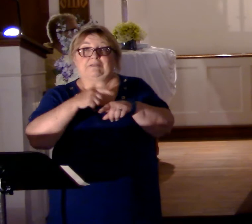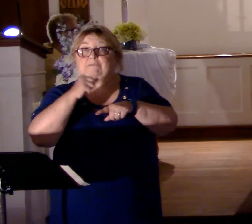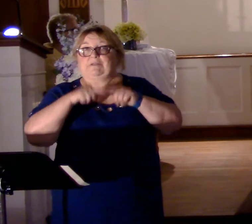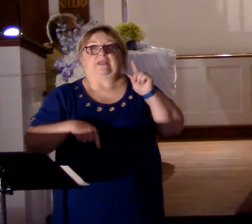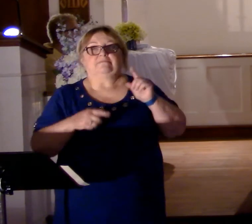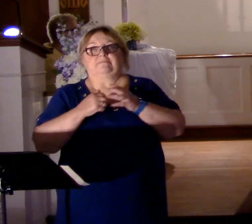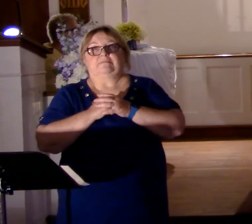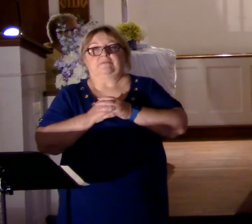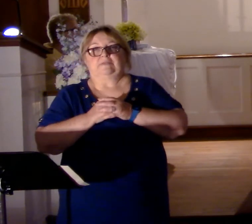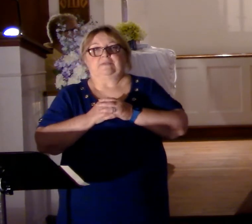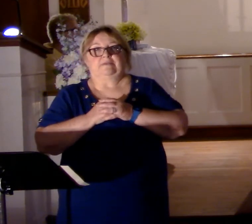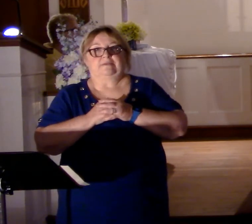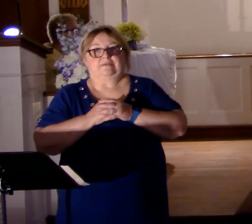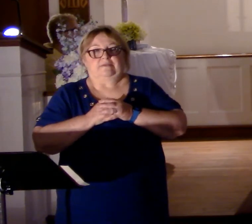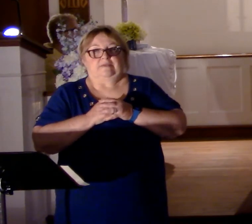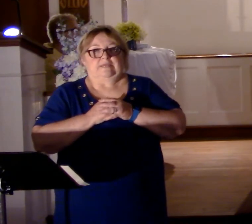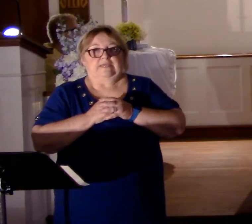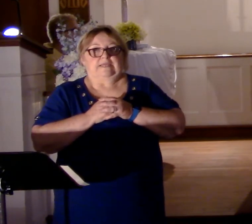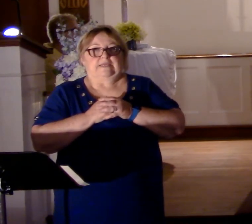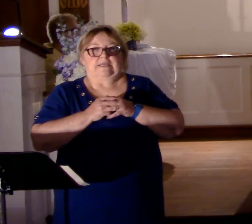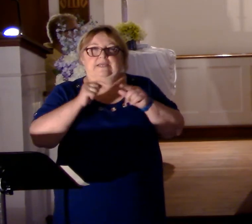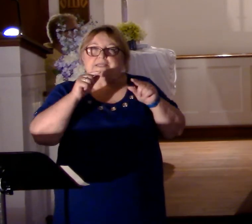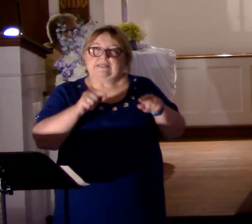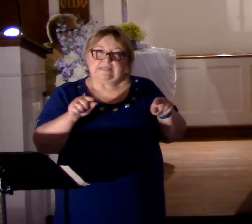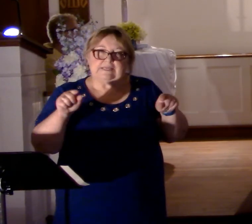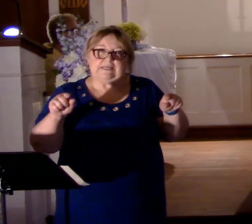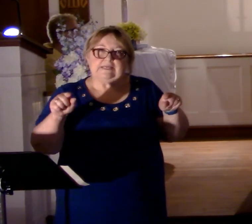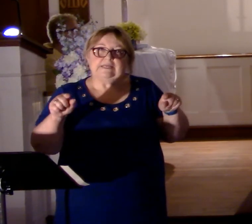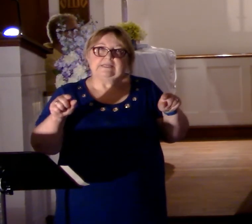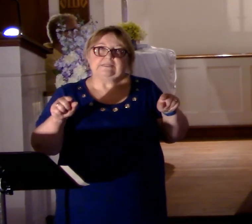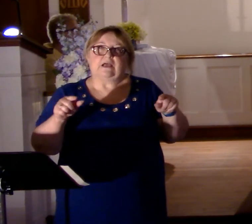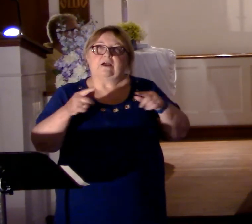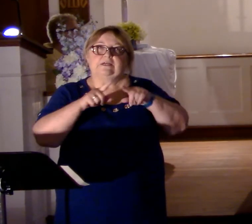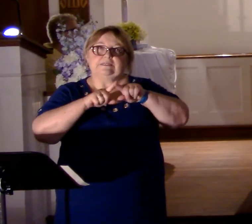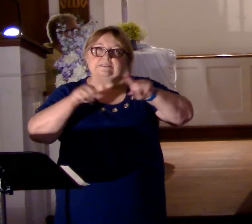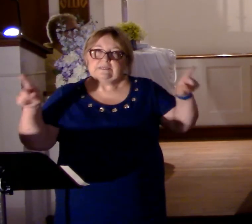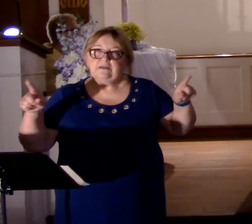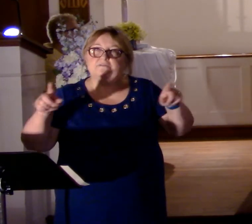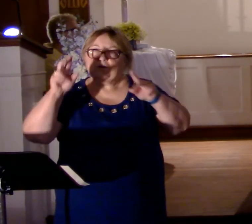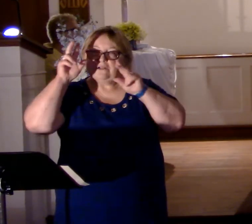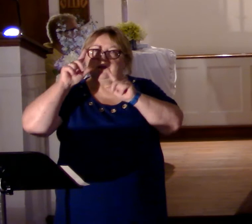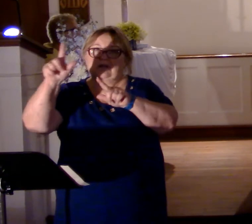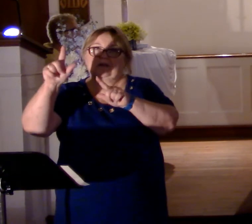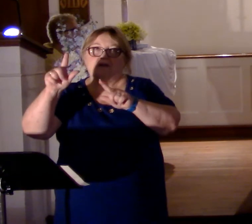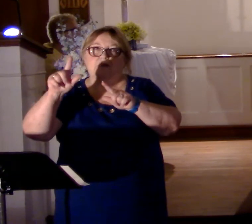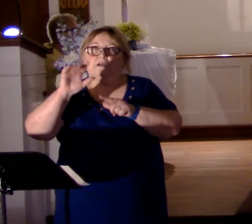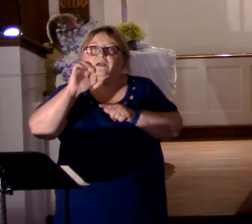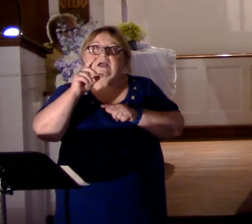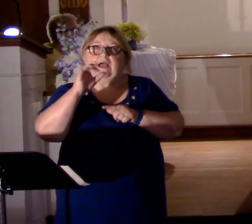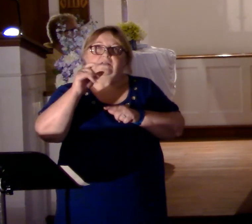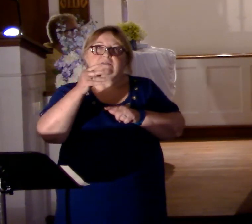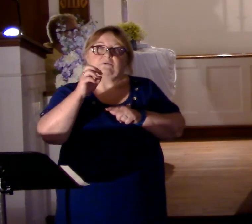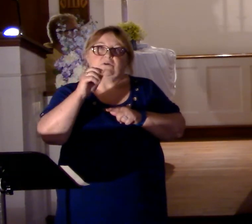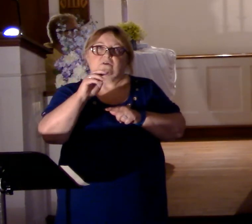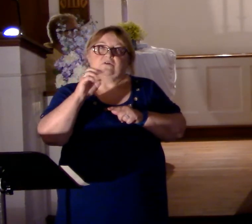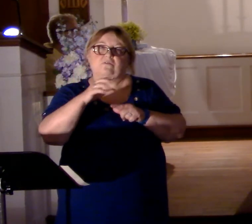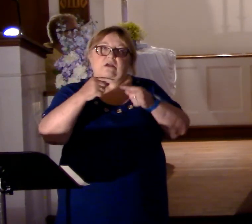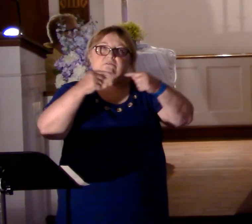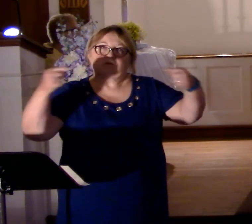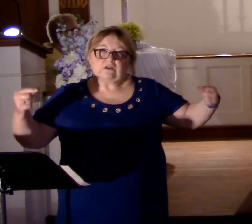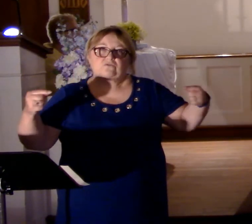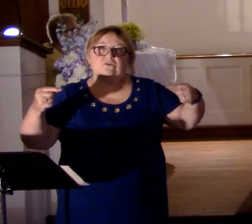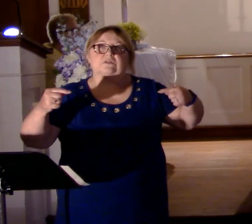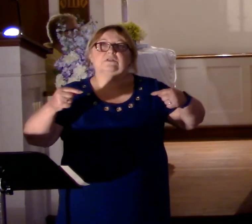time. These are irreconcilable loyalties, oxymoronic devotions,